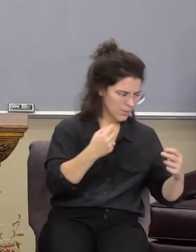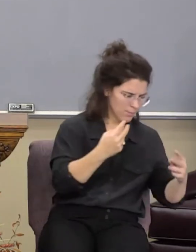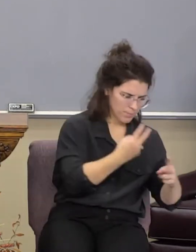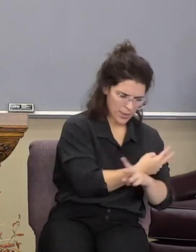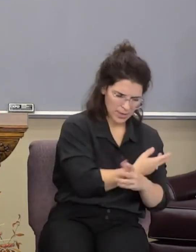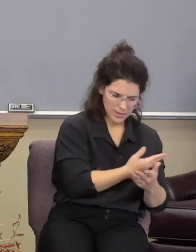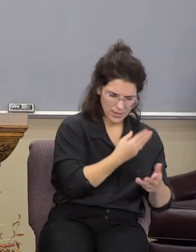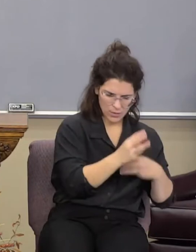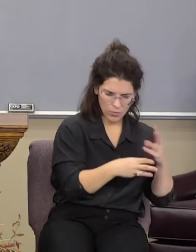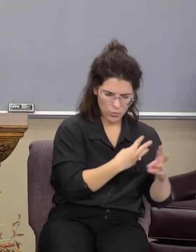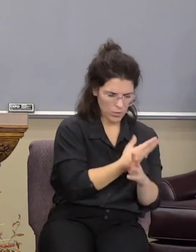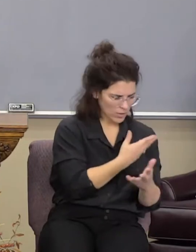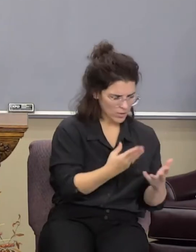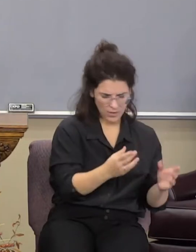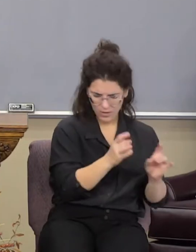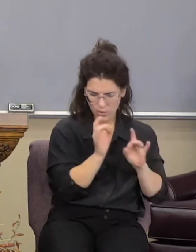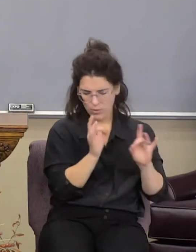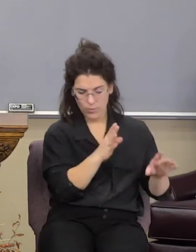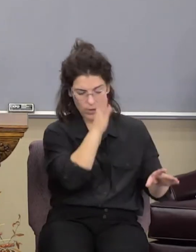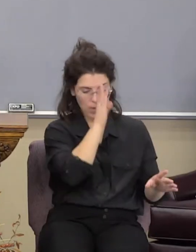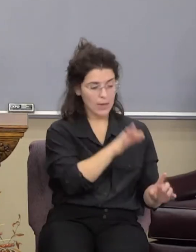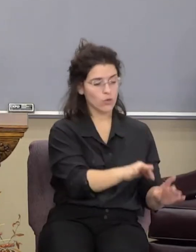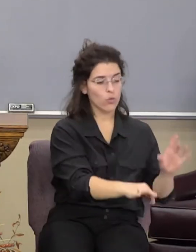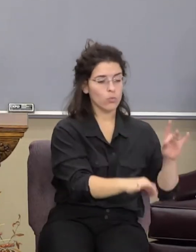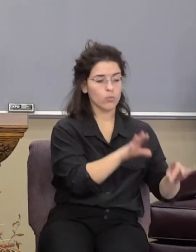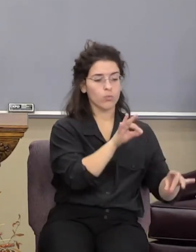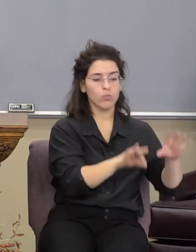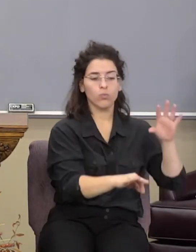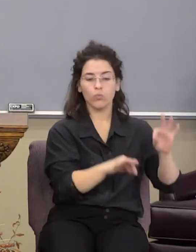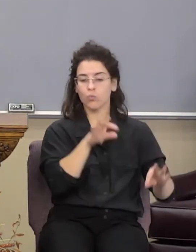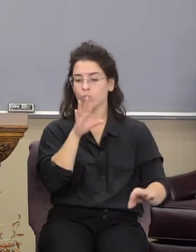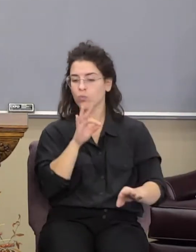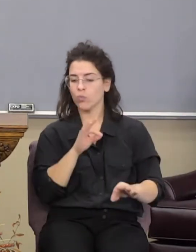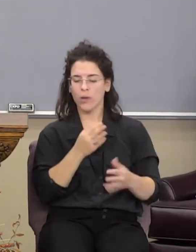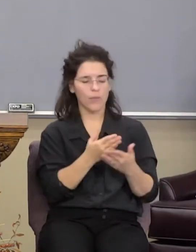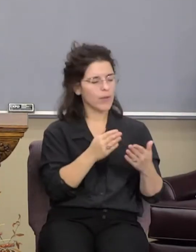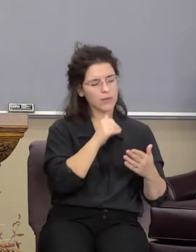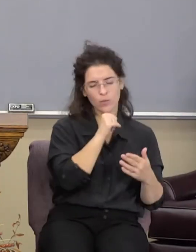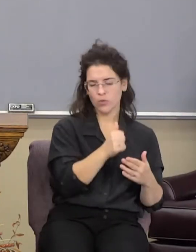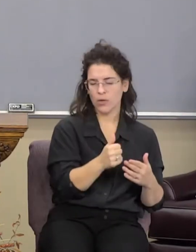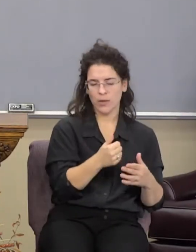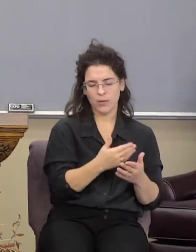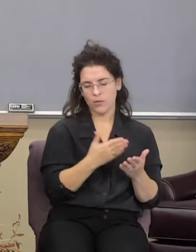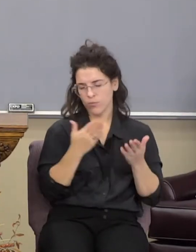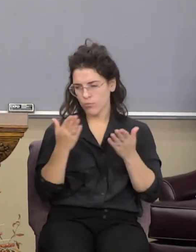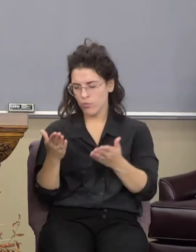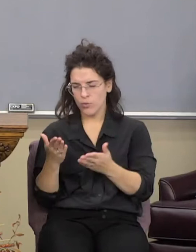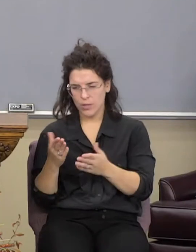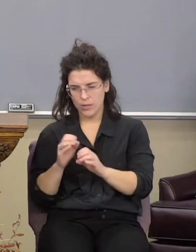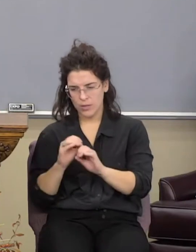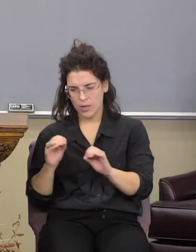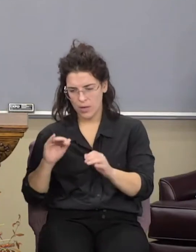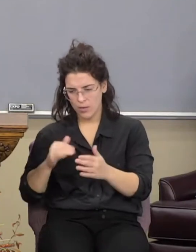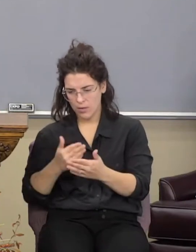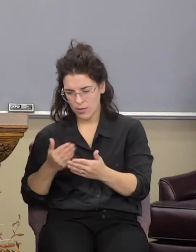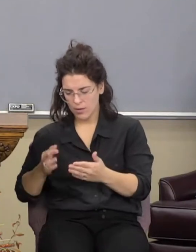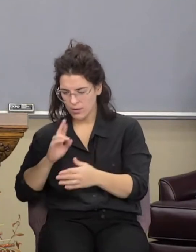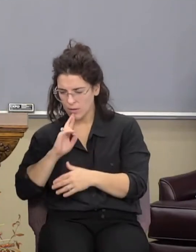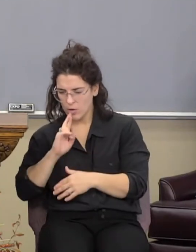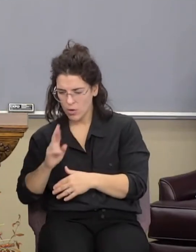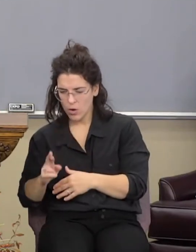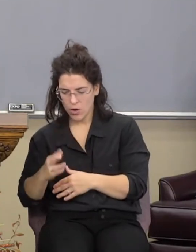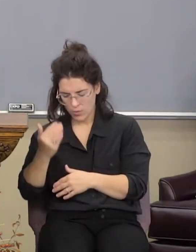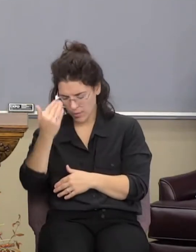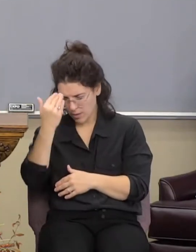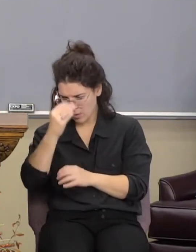are despised hath God chosen, yea, and things which are not, to bring to naught things that are, that